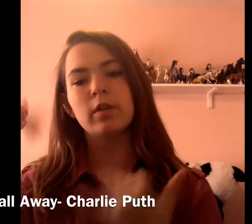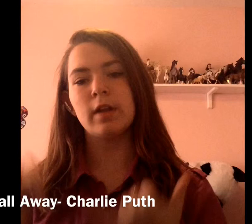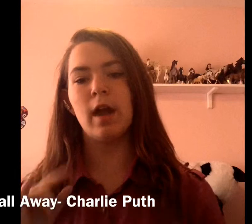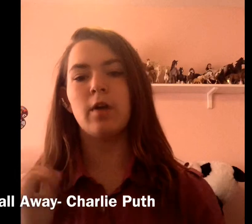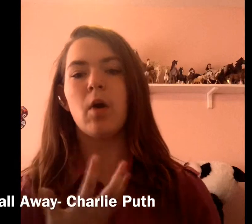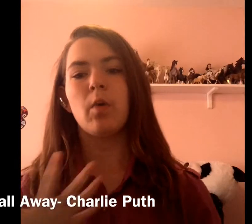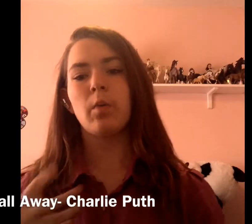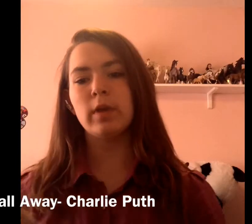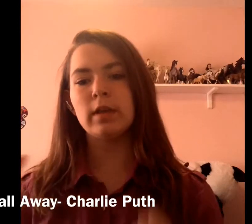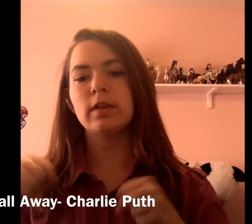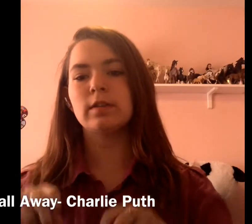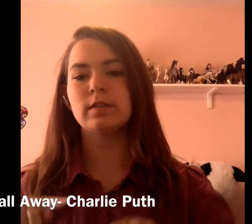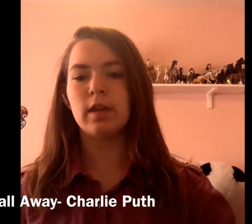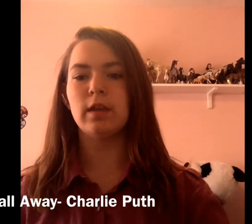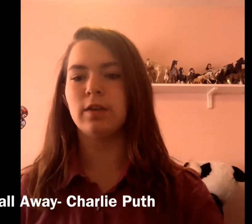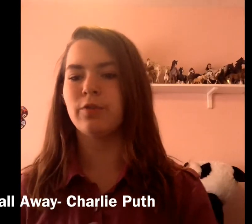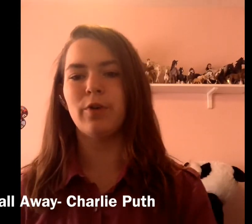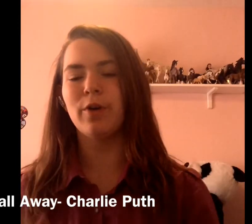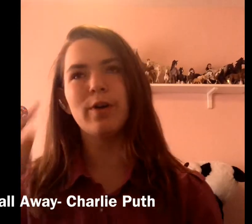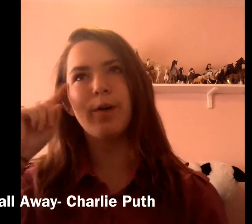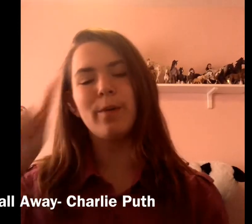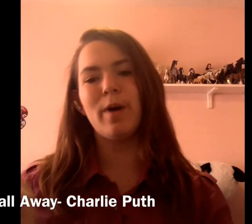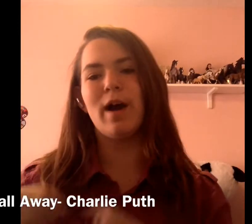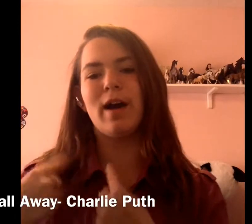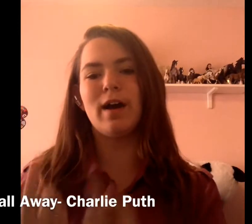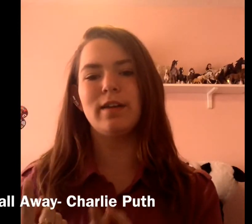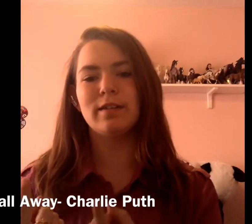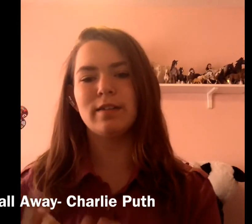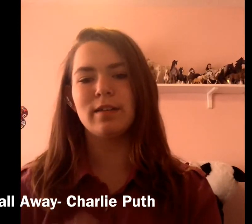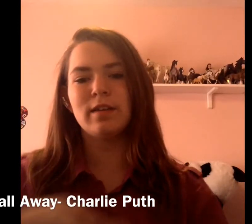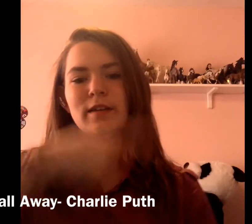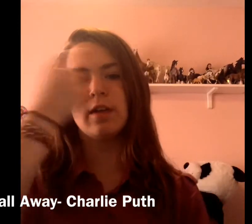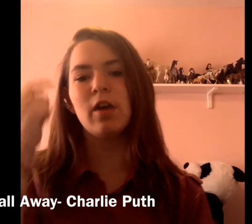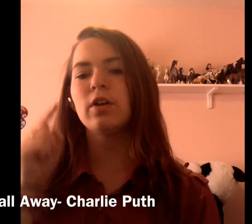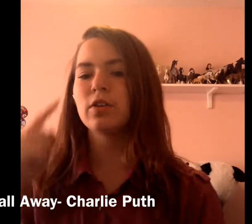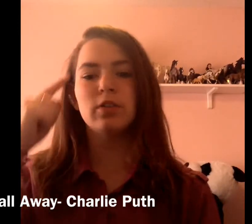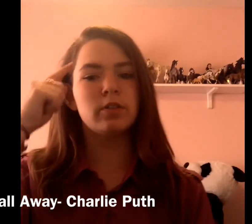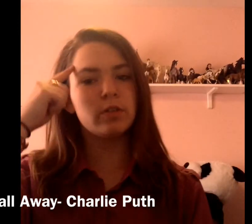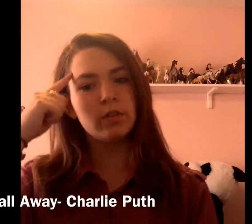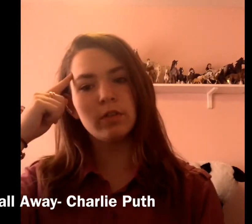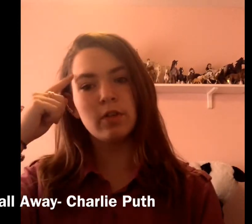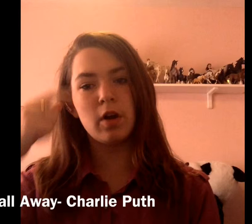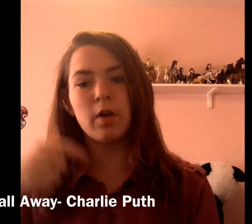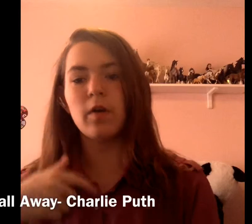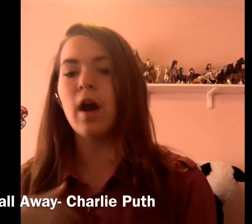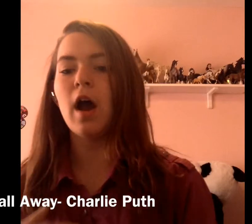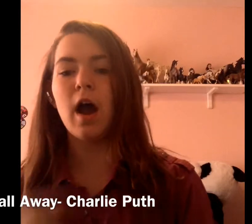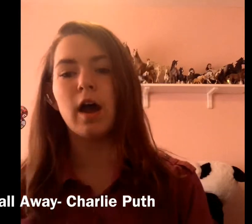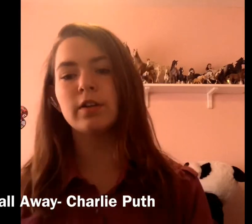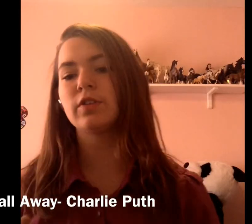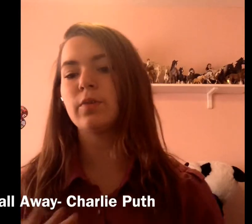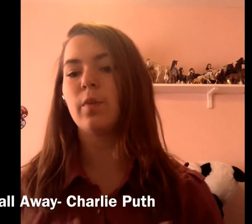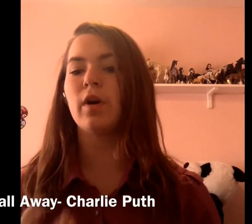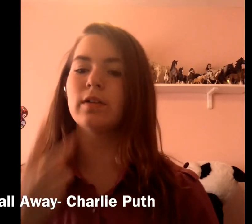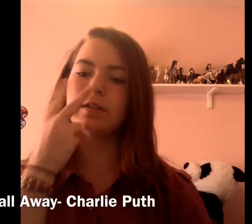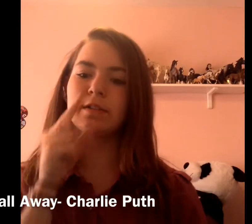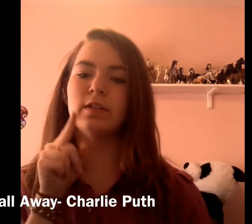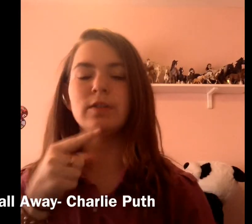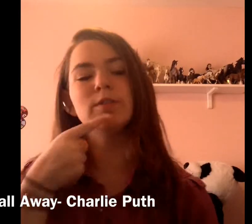enough, we could stay here for a while Cause you know, I just wanna see your